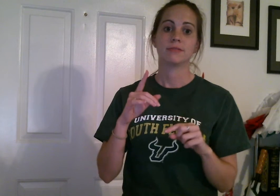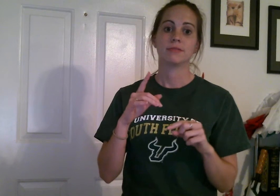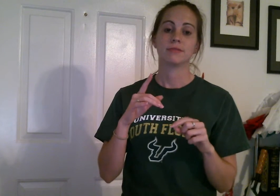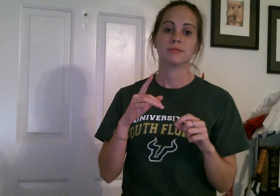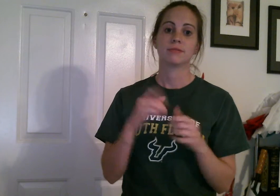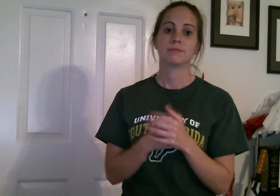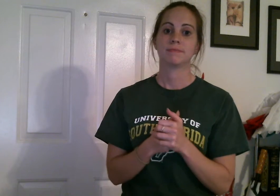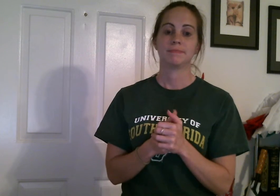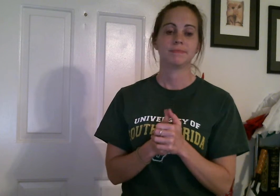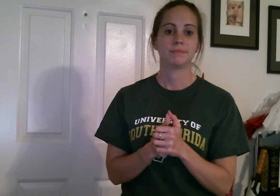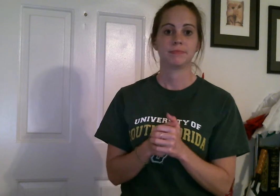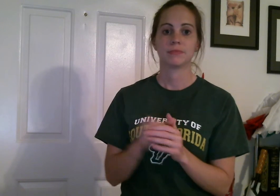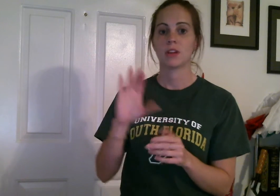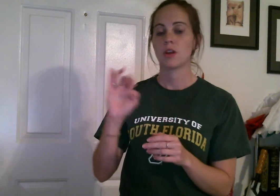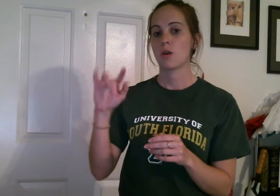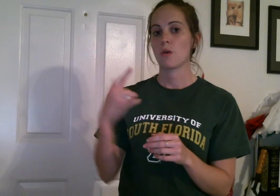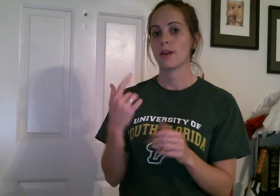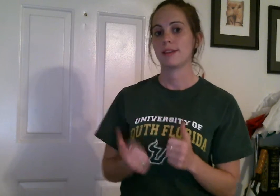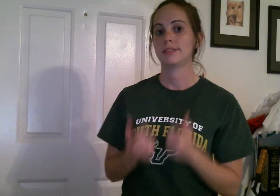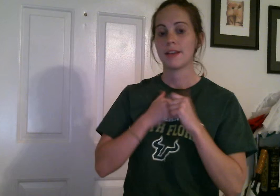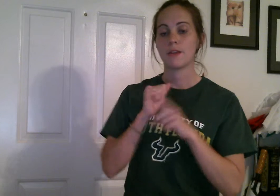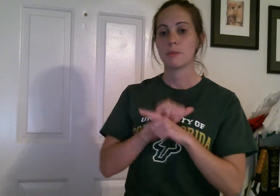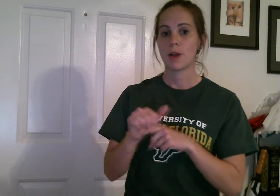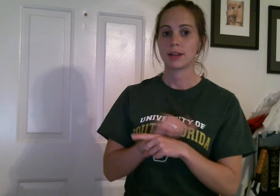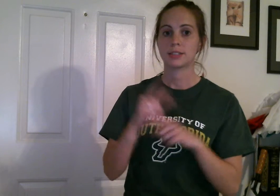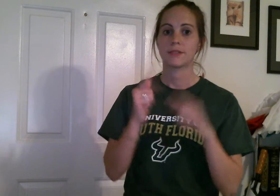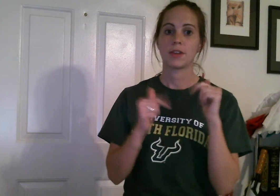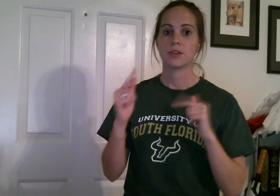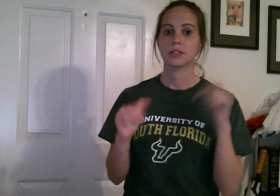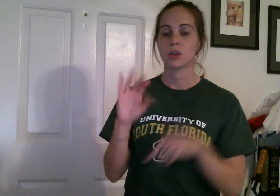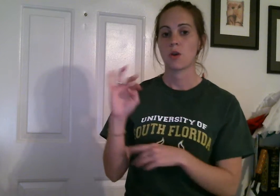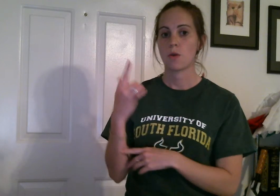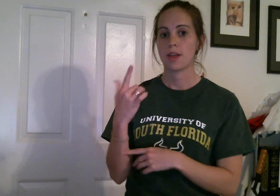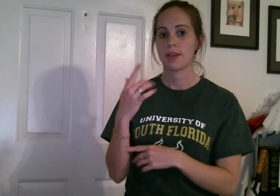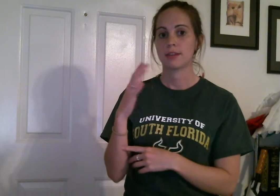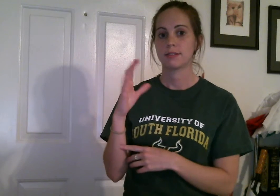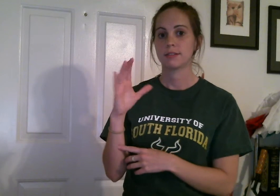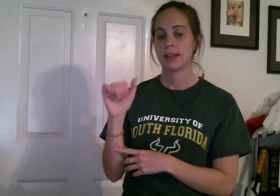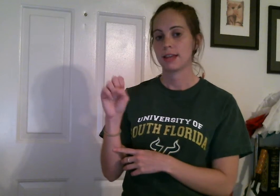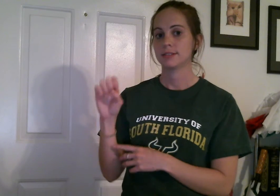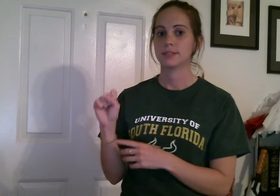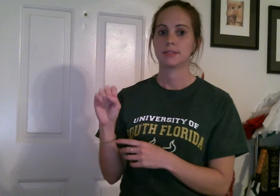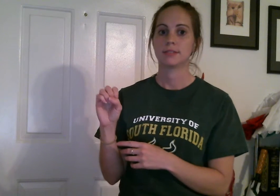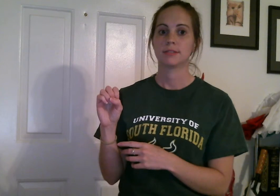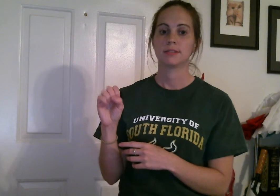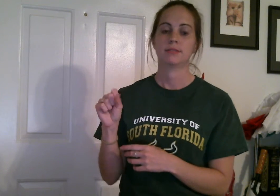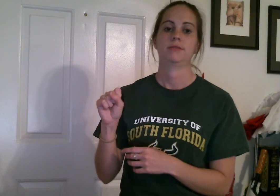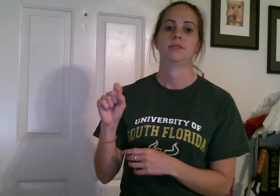the coding guidelines and practicing various coding case studies, you can,